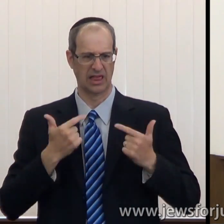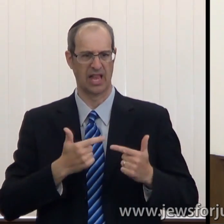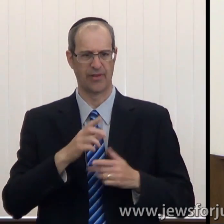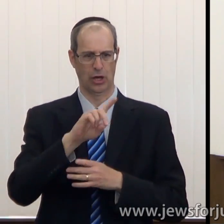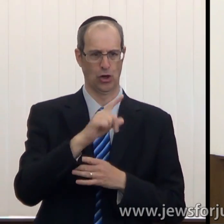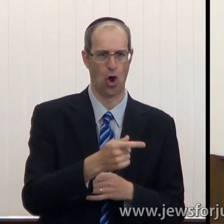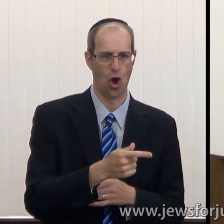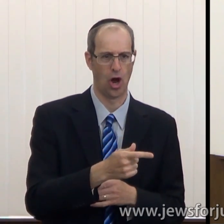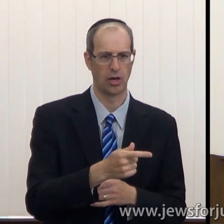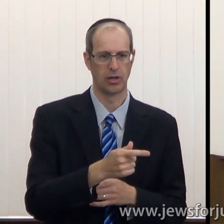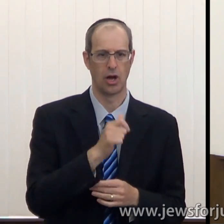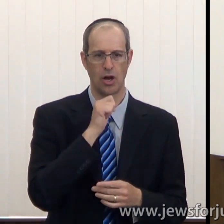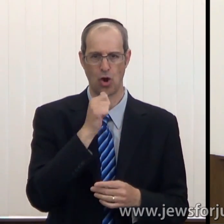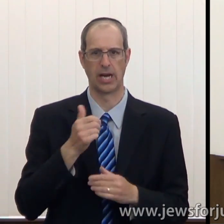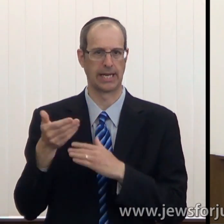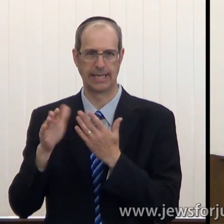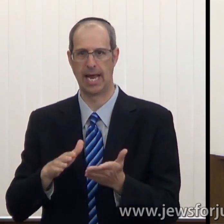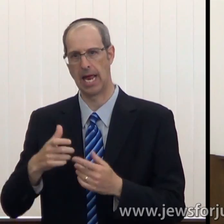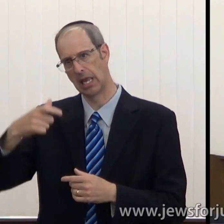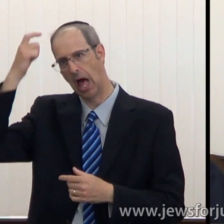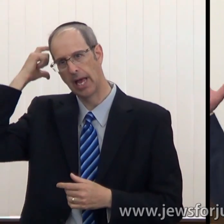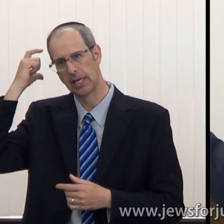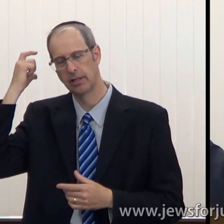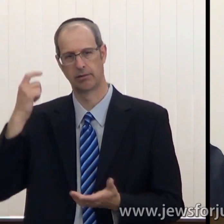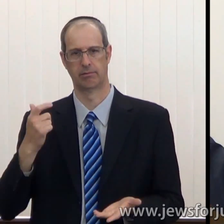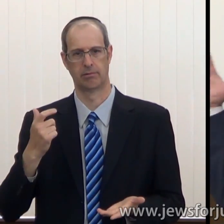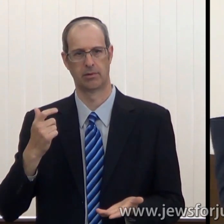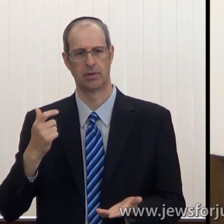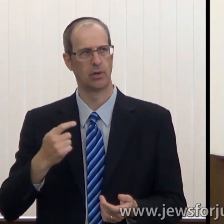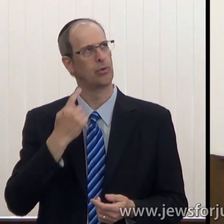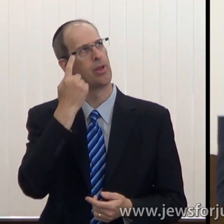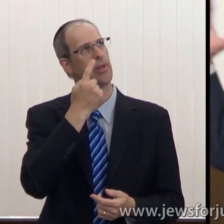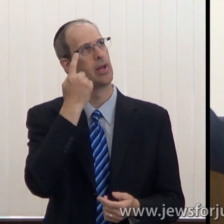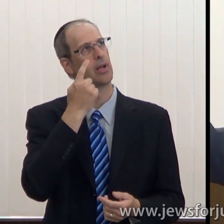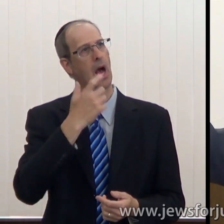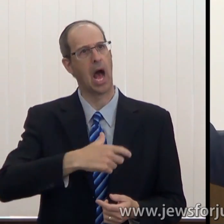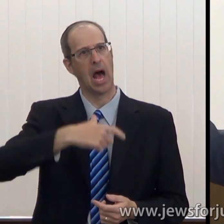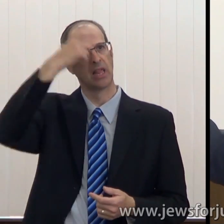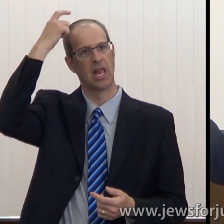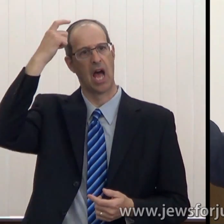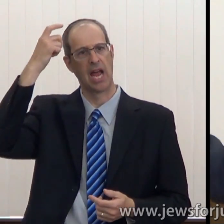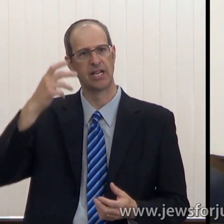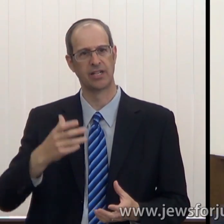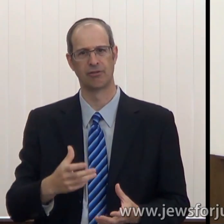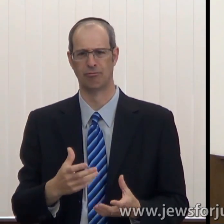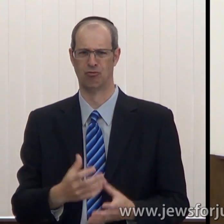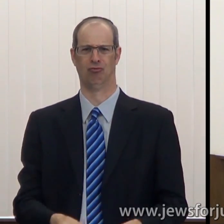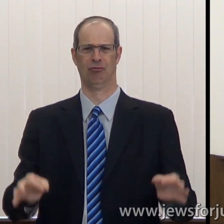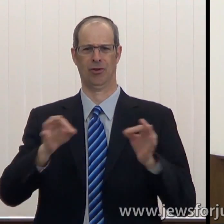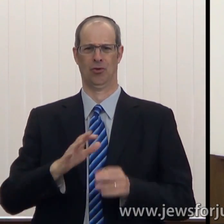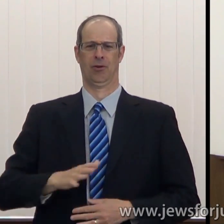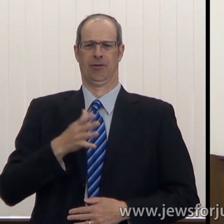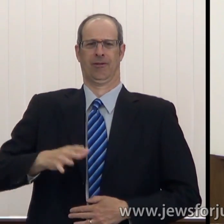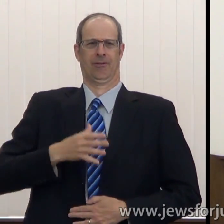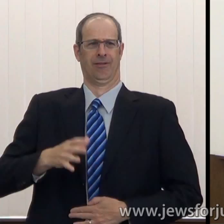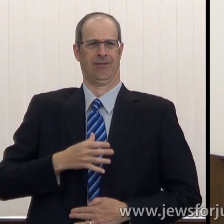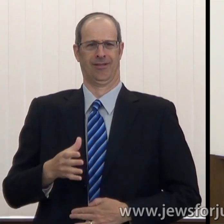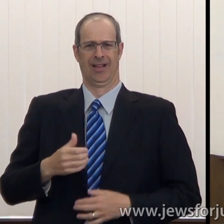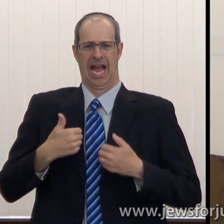lion. Now we often think that a lion is the greatest animal, and a dog, it's a